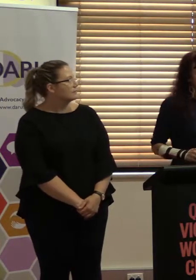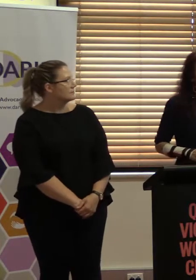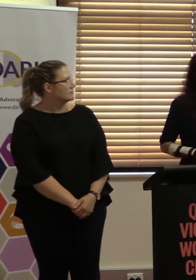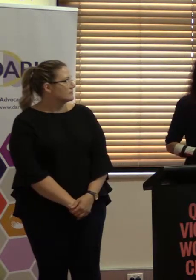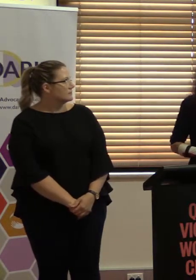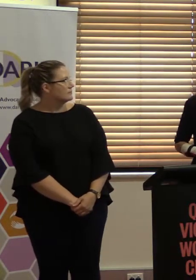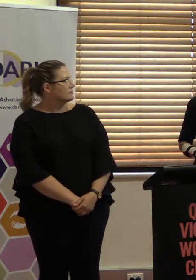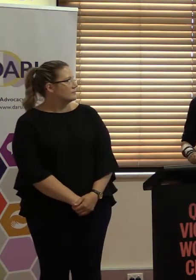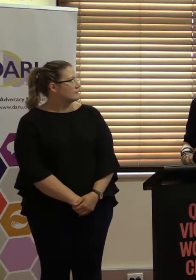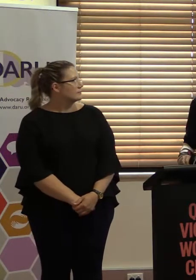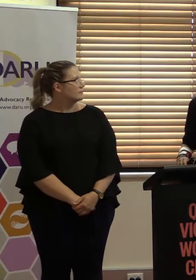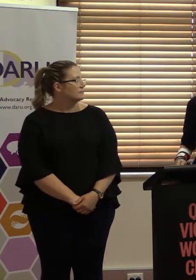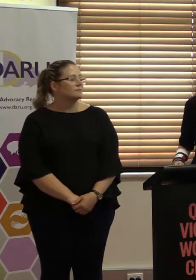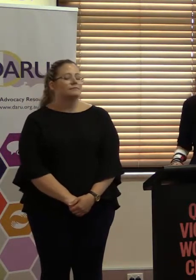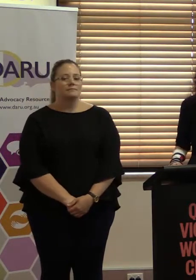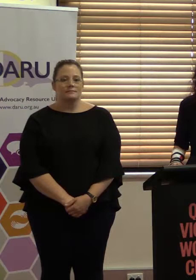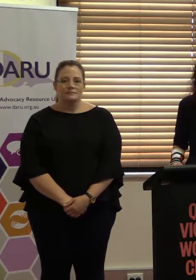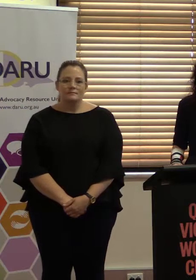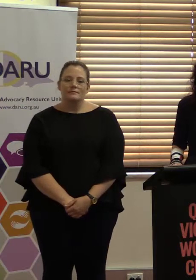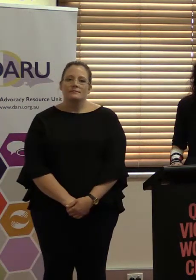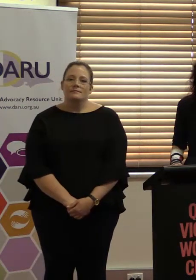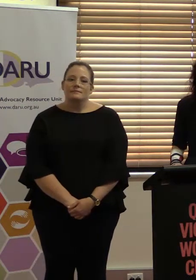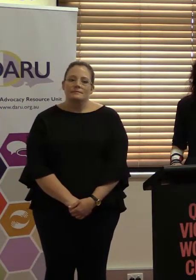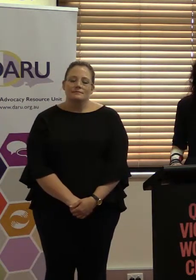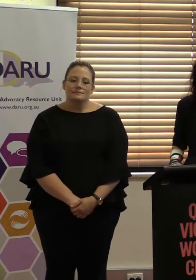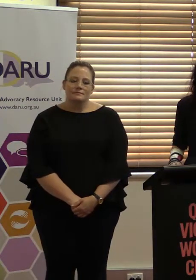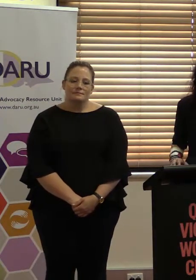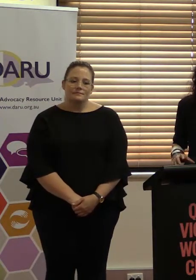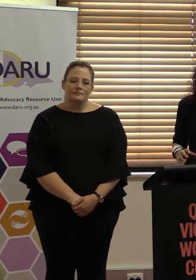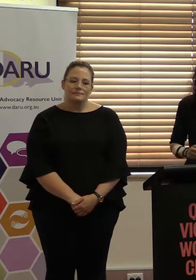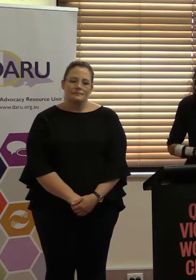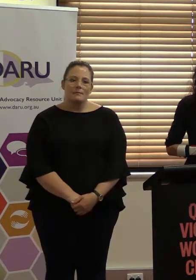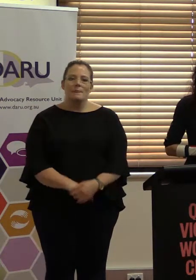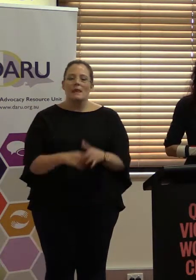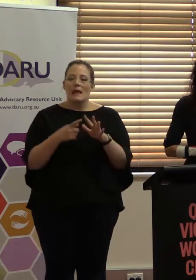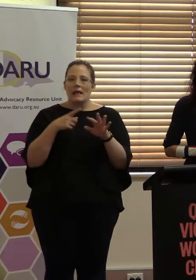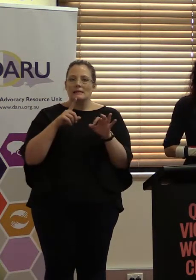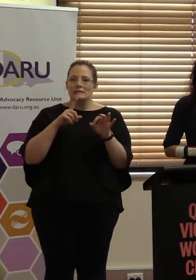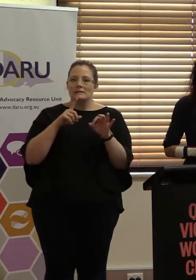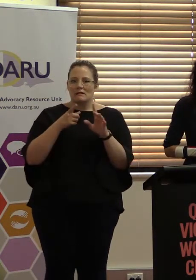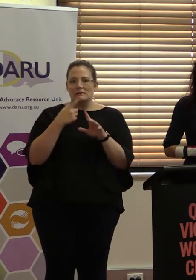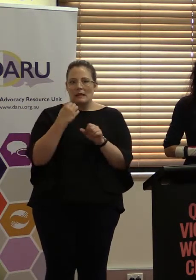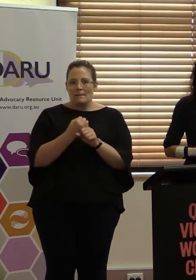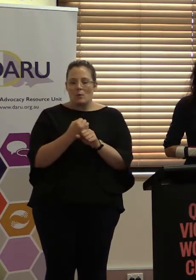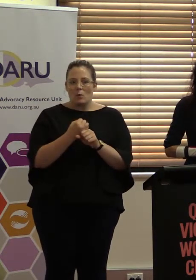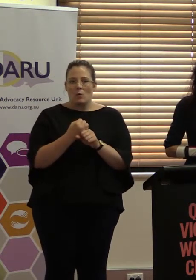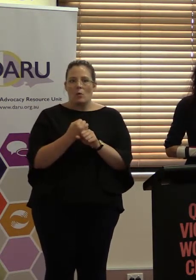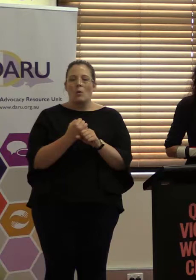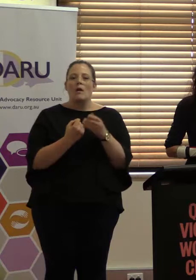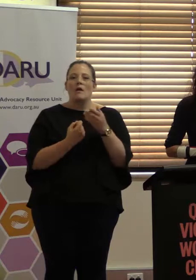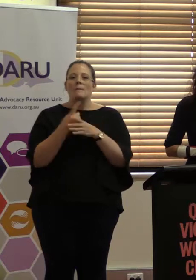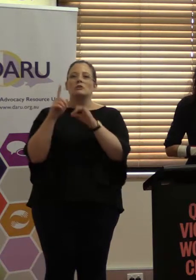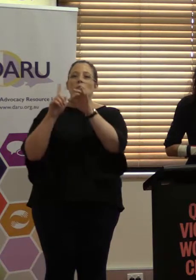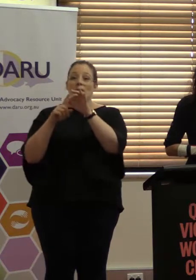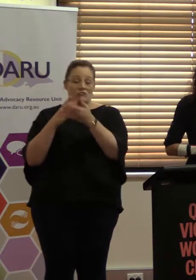And this is an example of a case, and I've had almost the same one in Victoria last